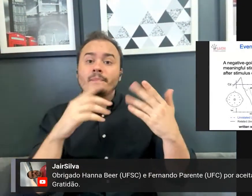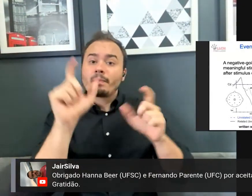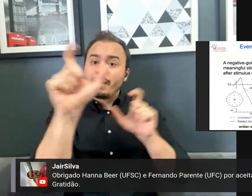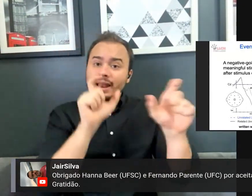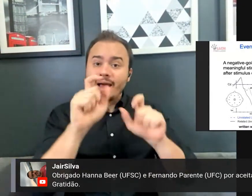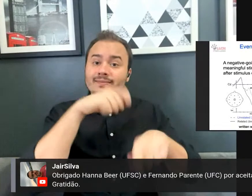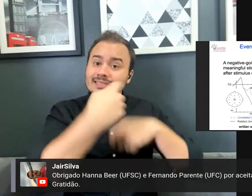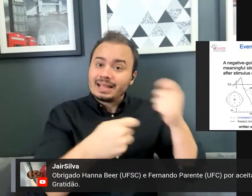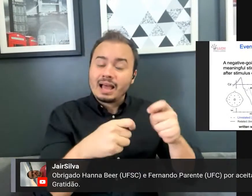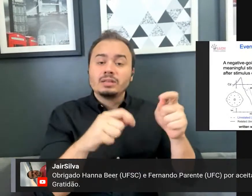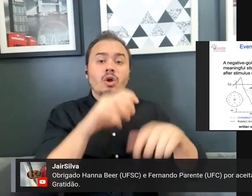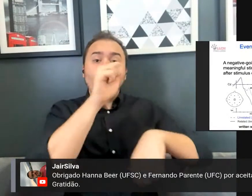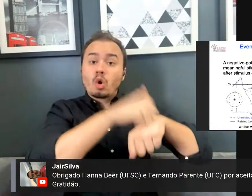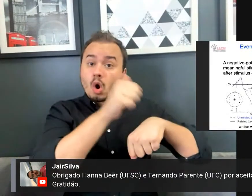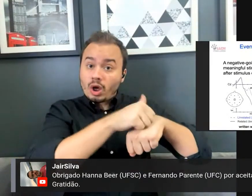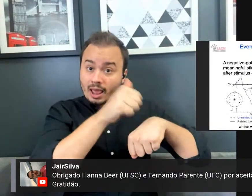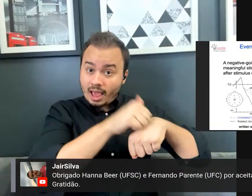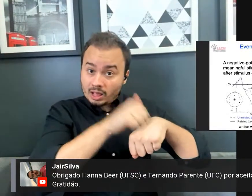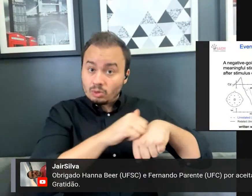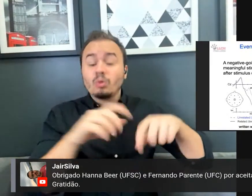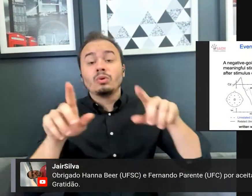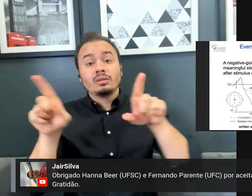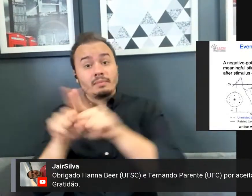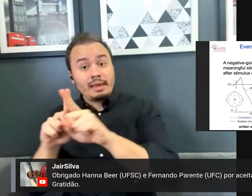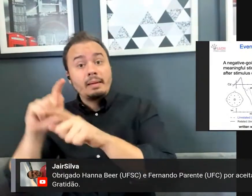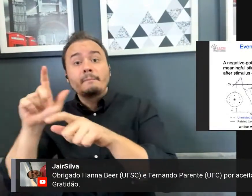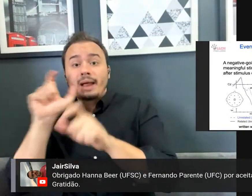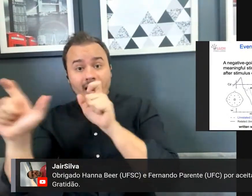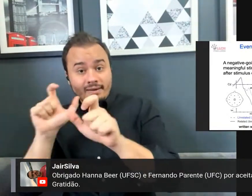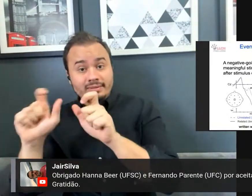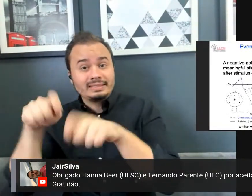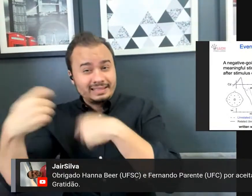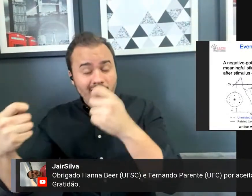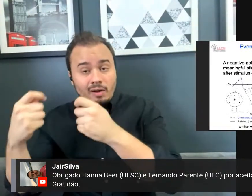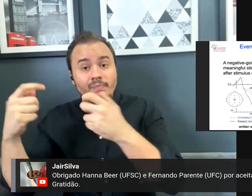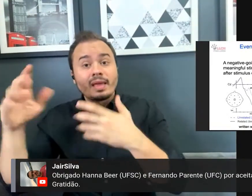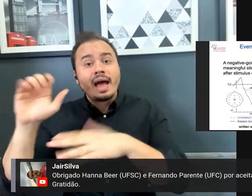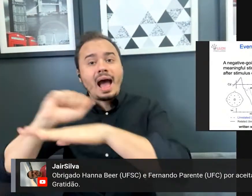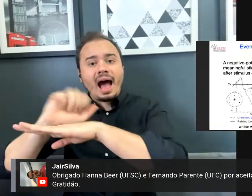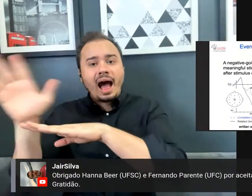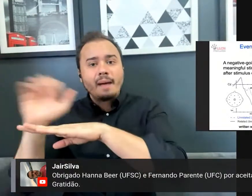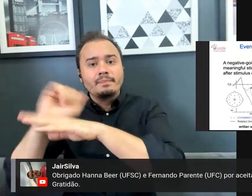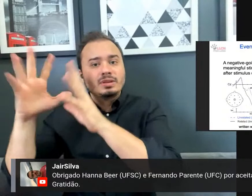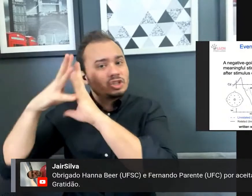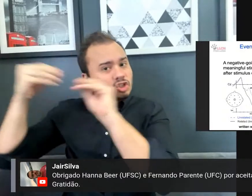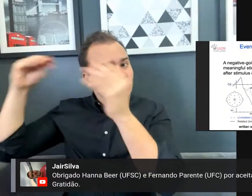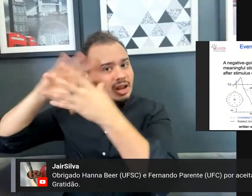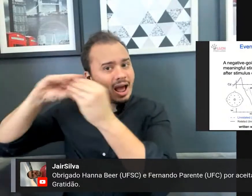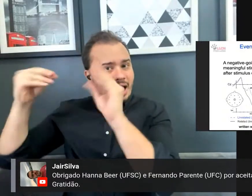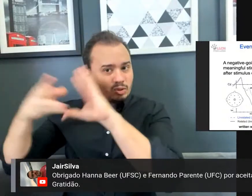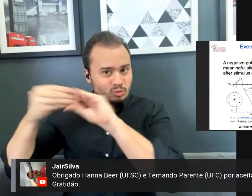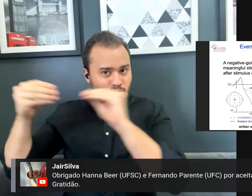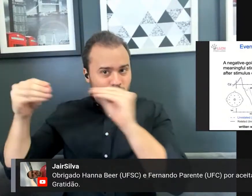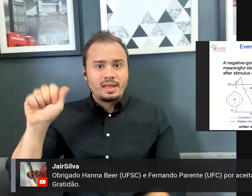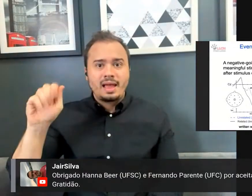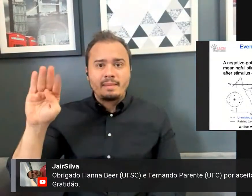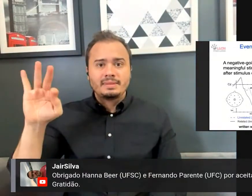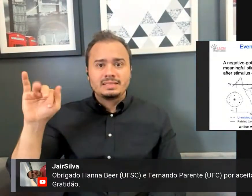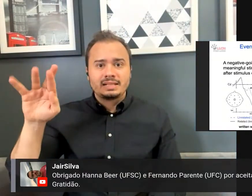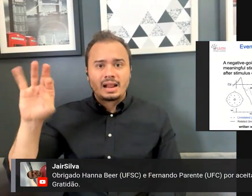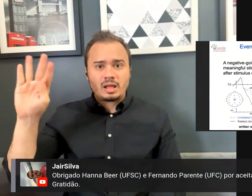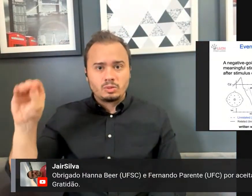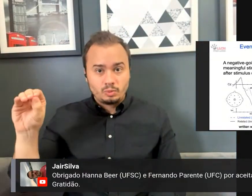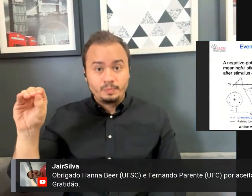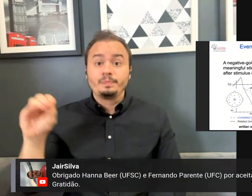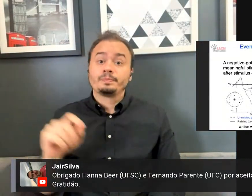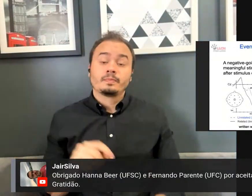One of our questions was also, what about iconicity? So we certainly have low and high frequency signs, concrete versus abstract signs,